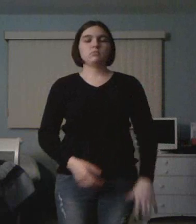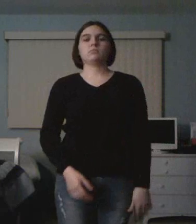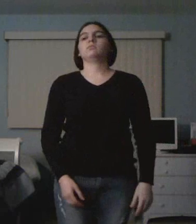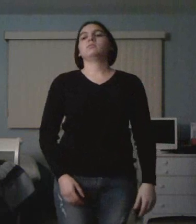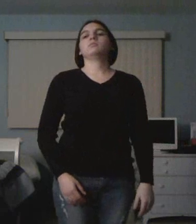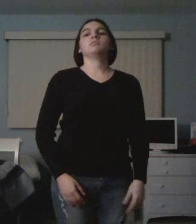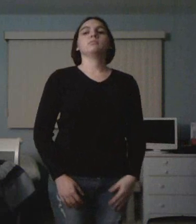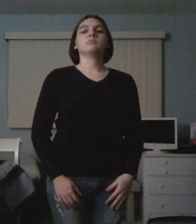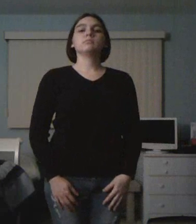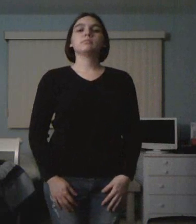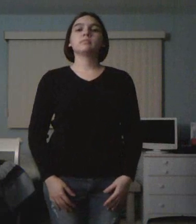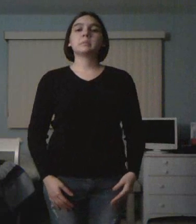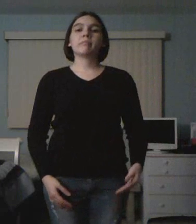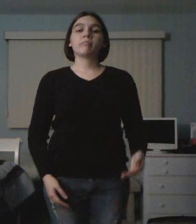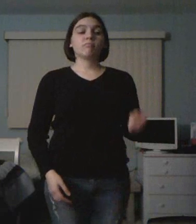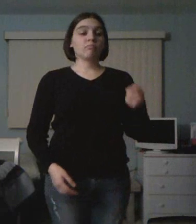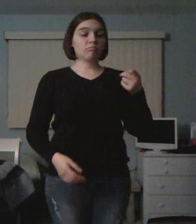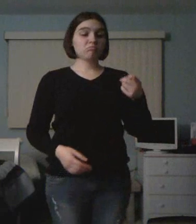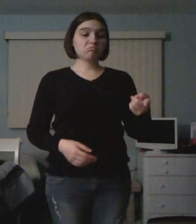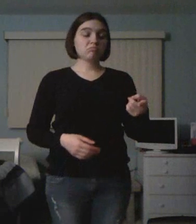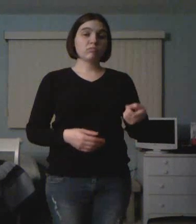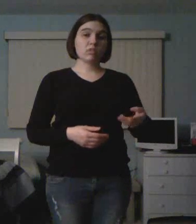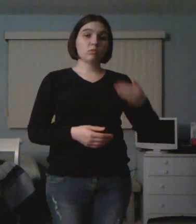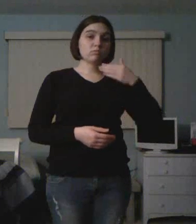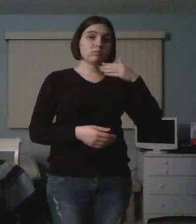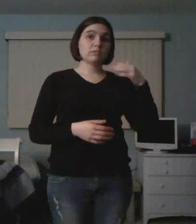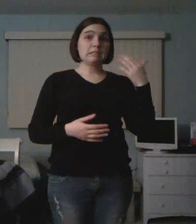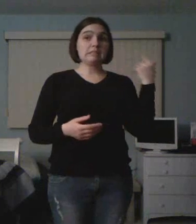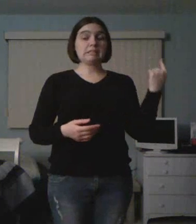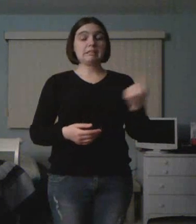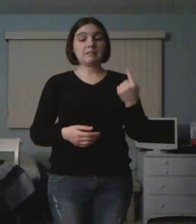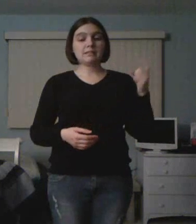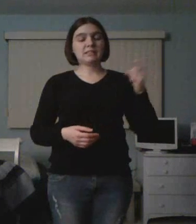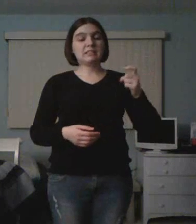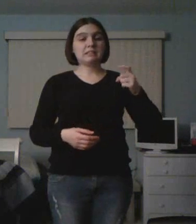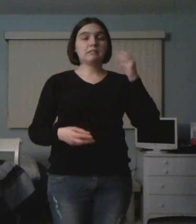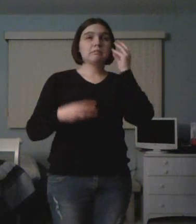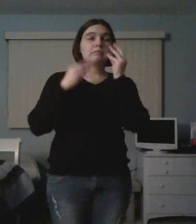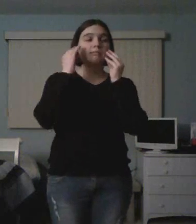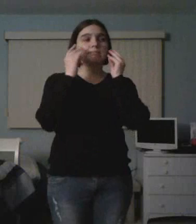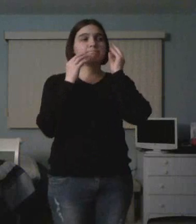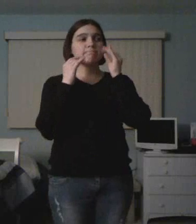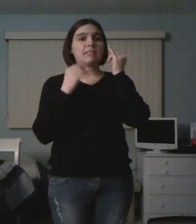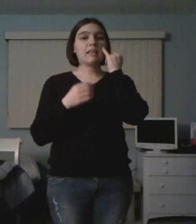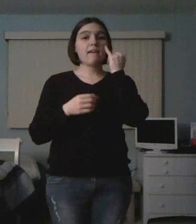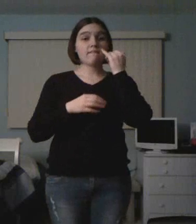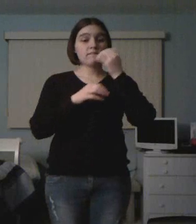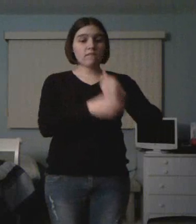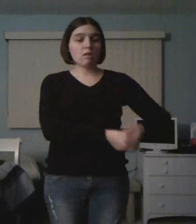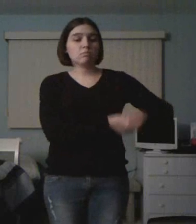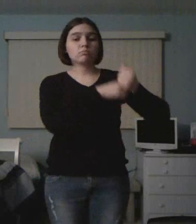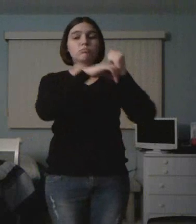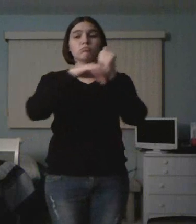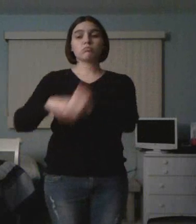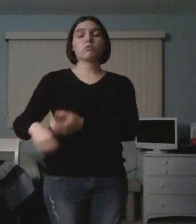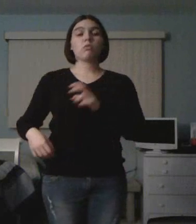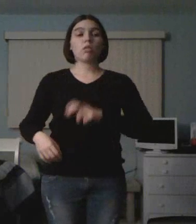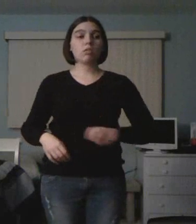materials. So that would be something to consider. If you're going to be paddling, doing tripping or big open